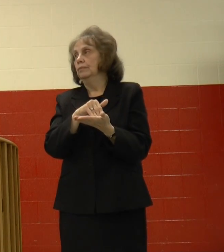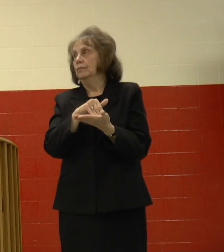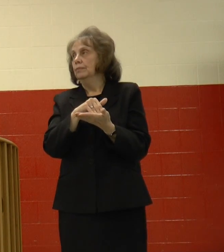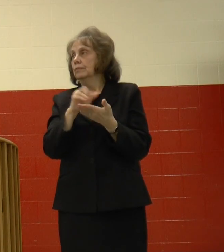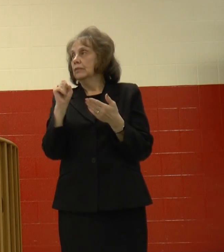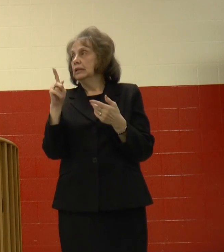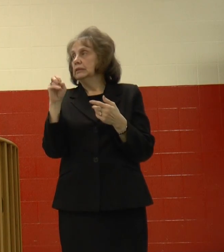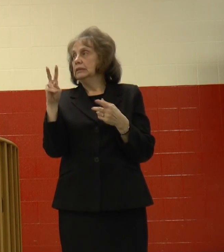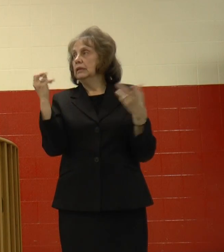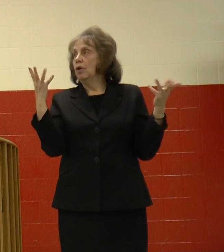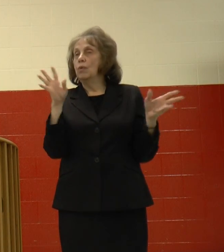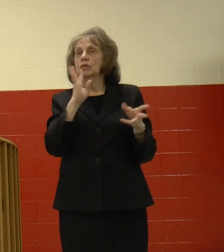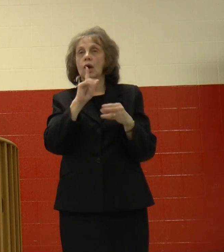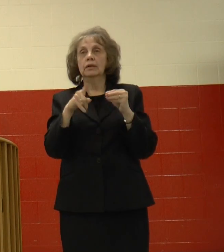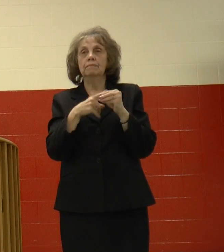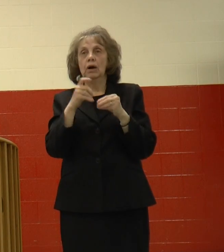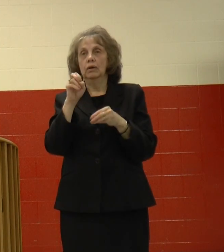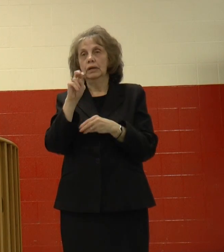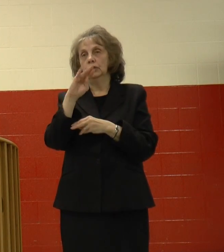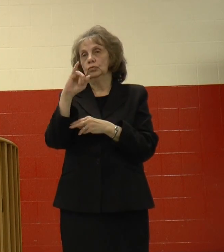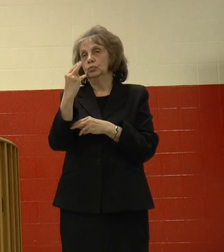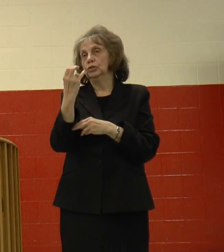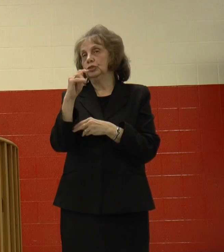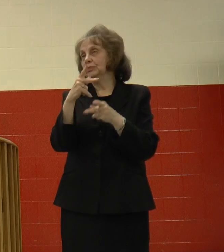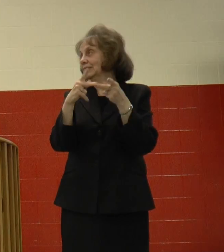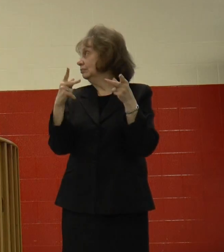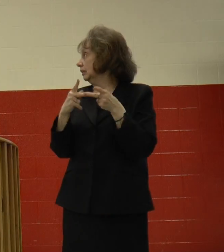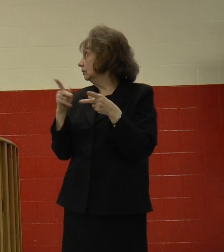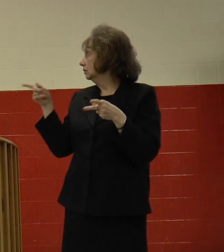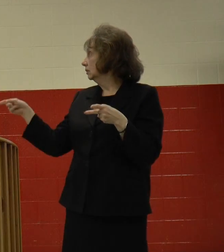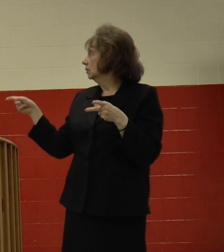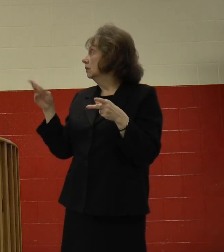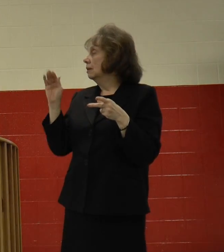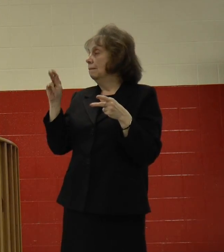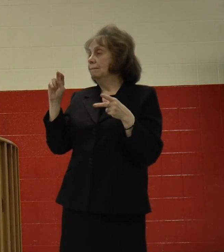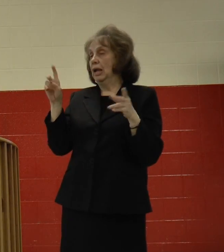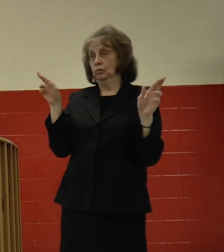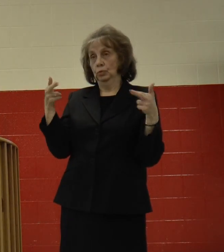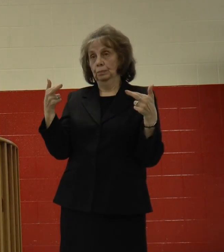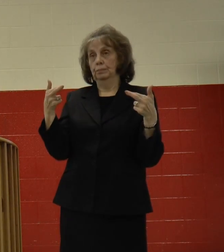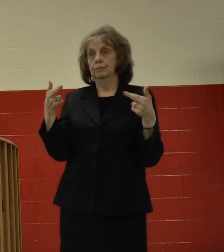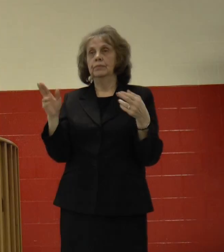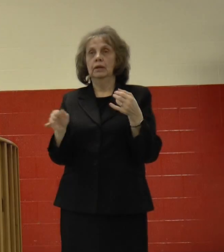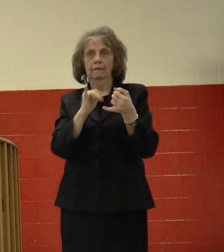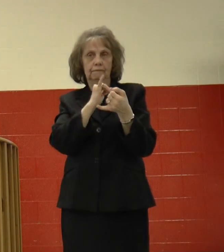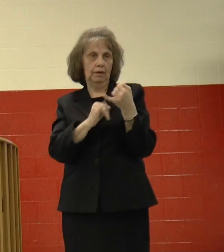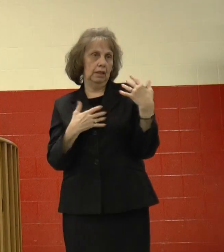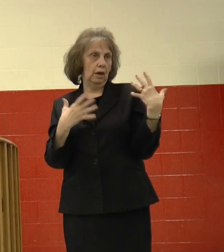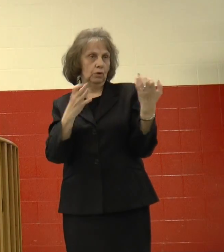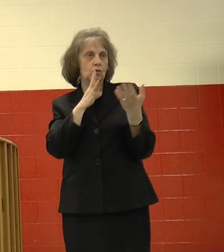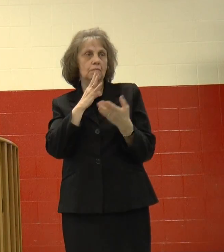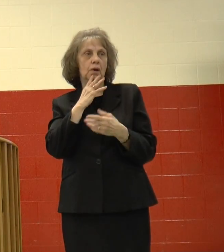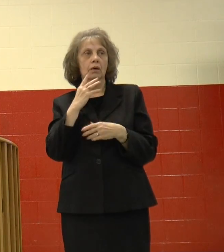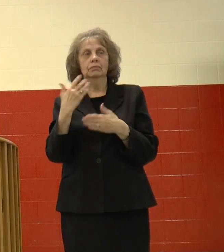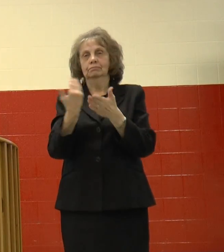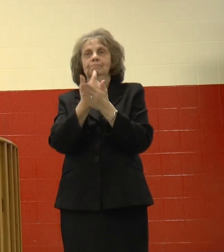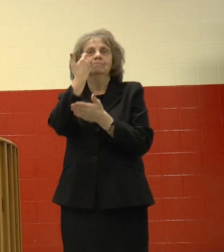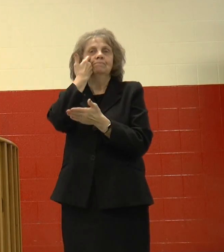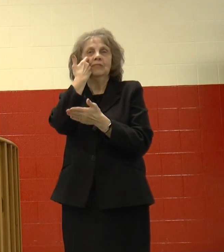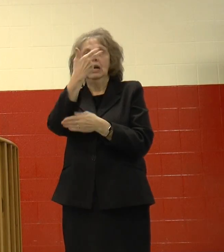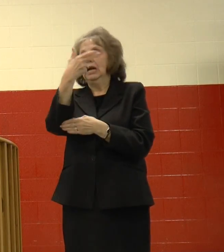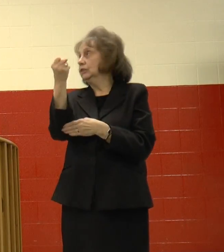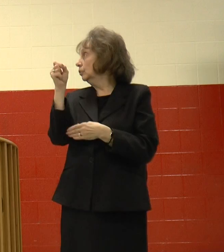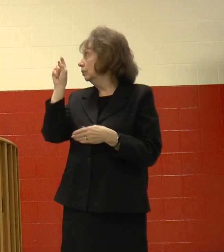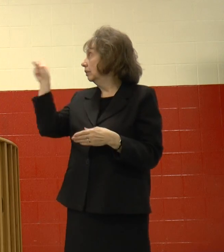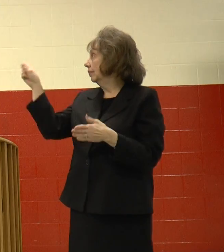Steve talked about enrichment spaces like this band room. And then finally, I want to talk about 21st Century High Schools. This